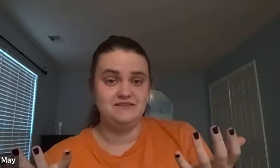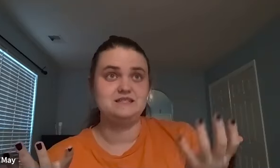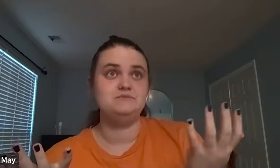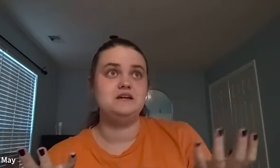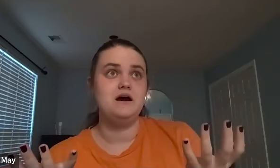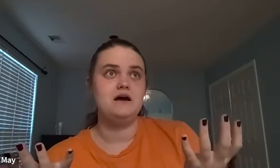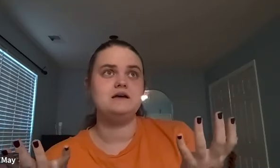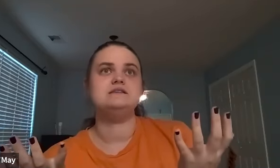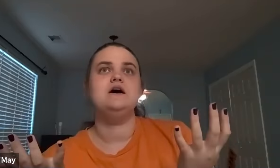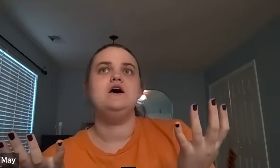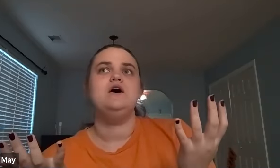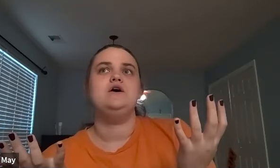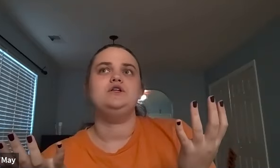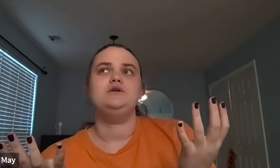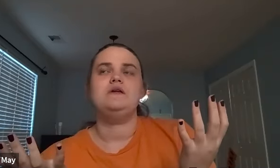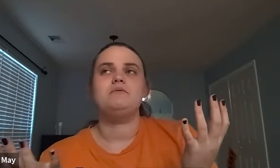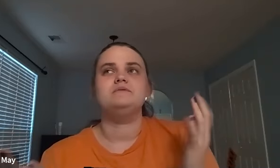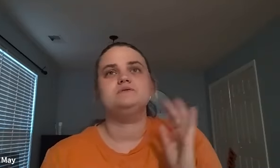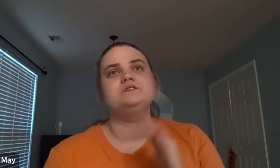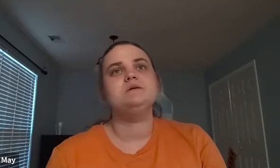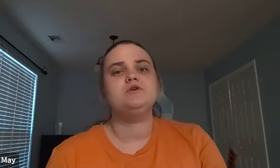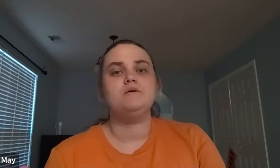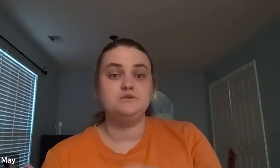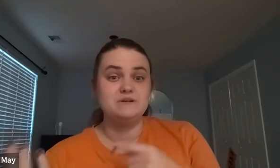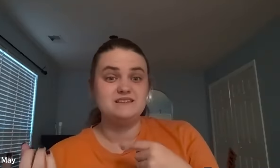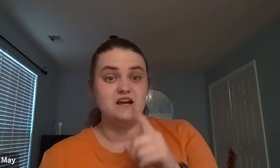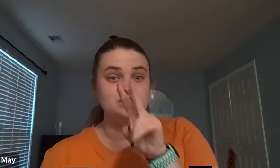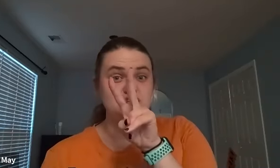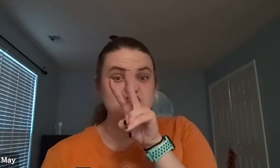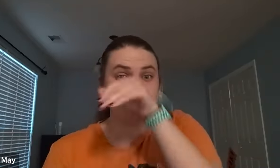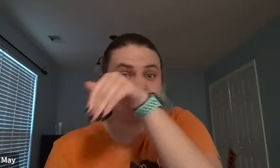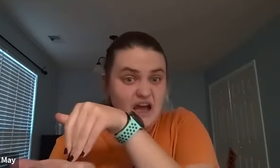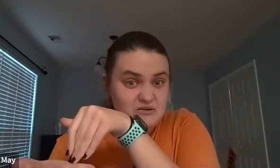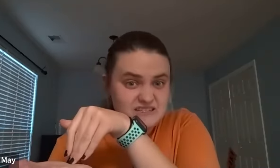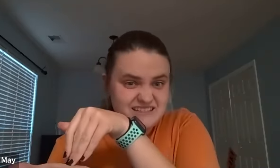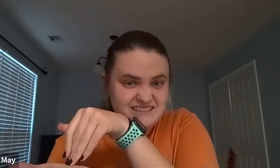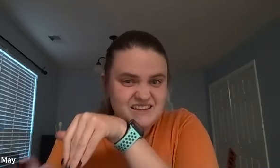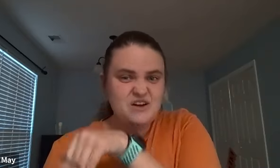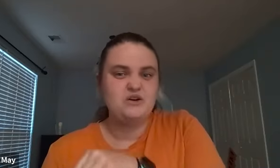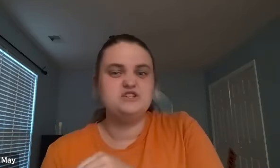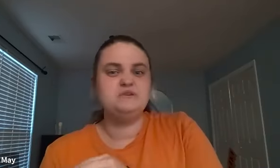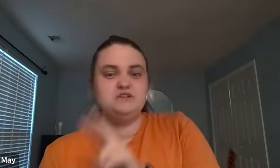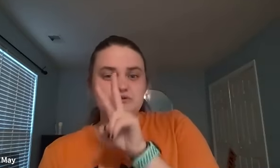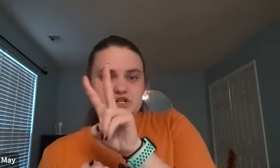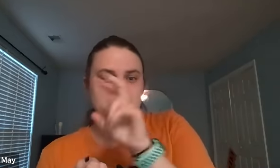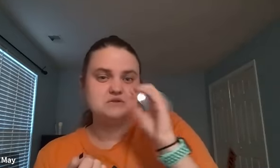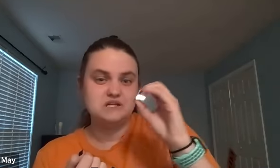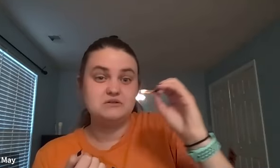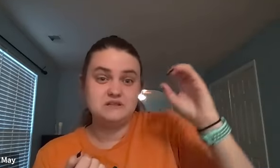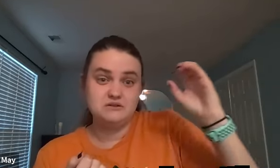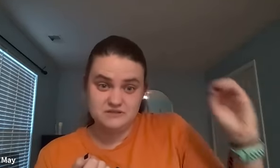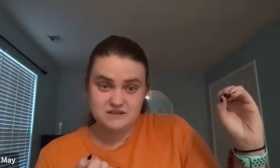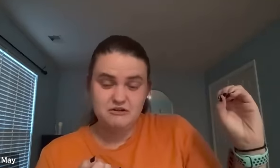this? Because there were some people going, do we sign 2000 or do we do 2000 or